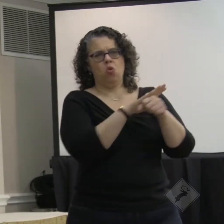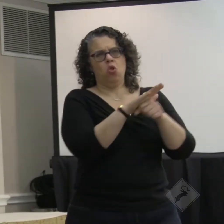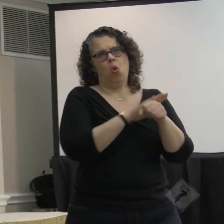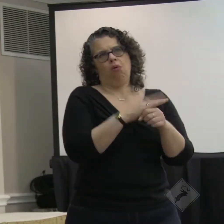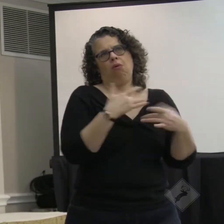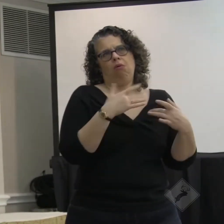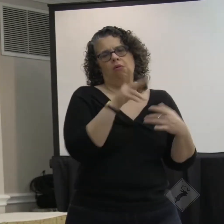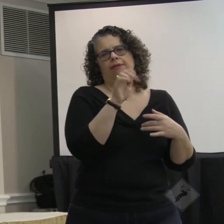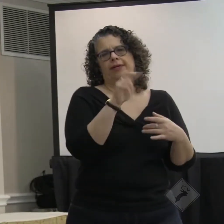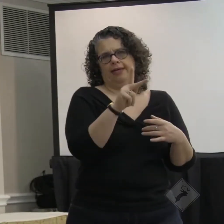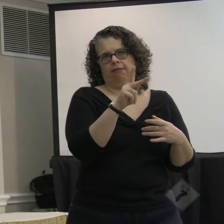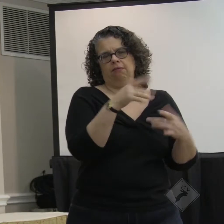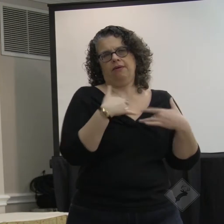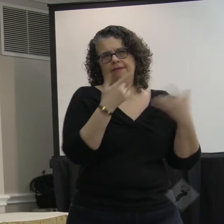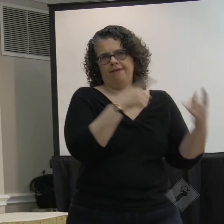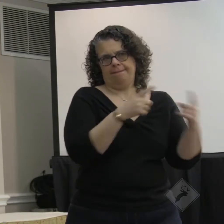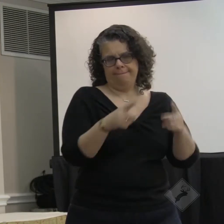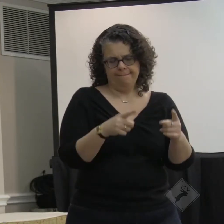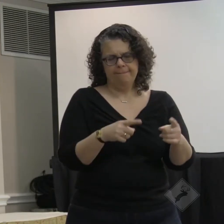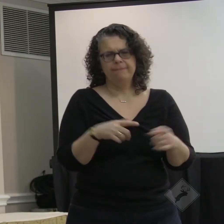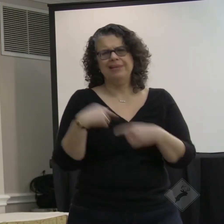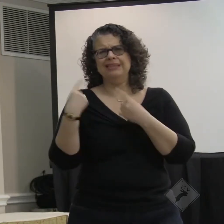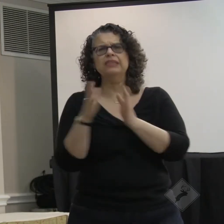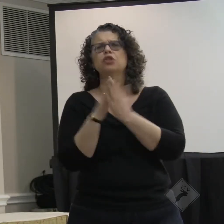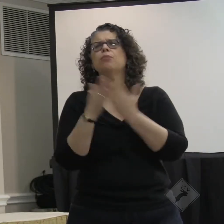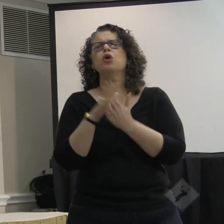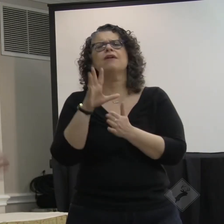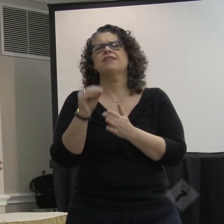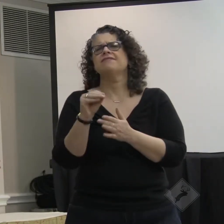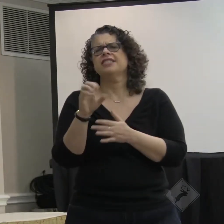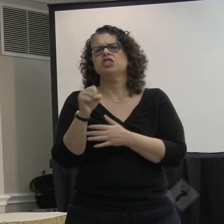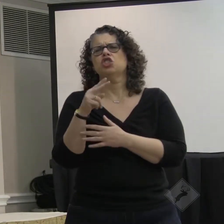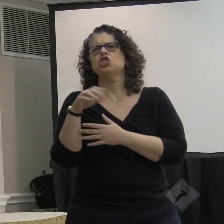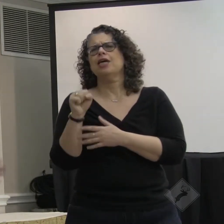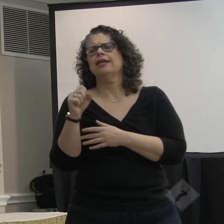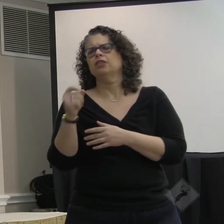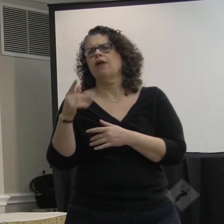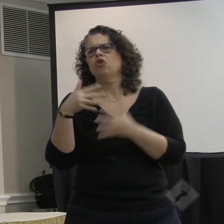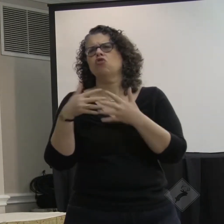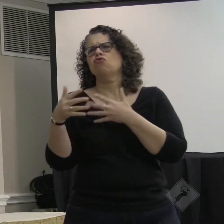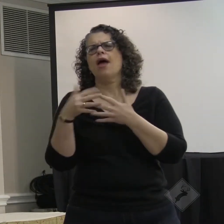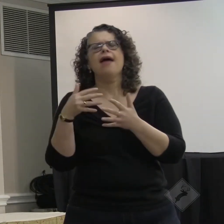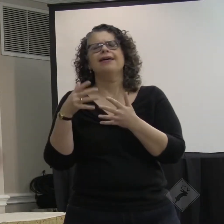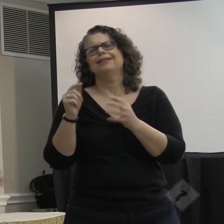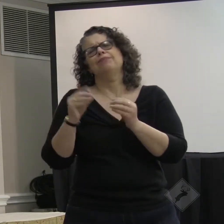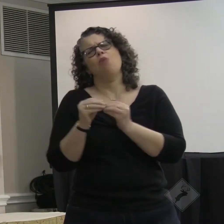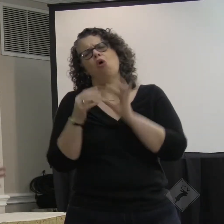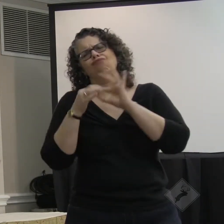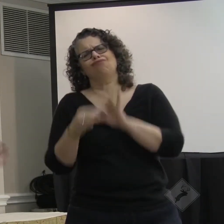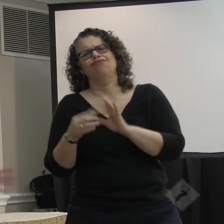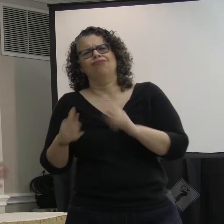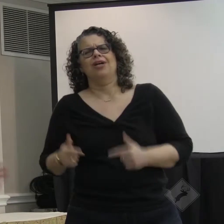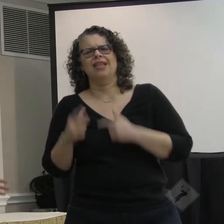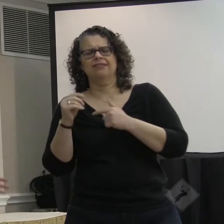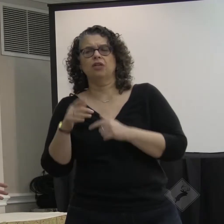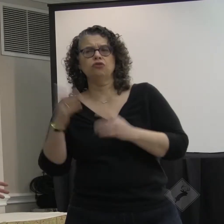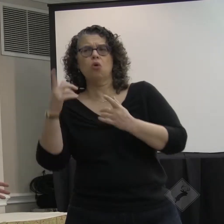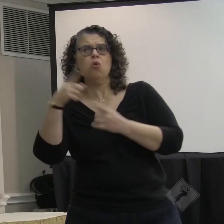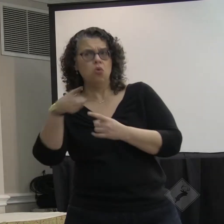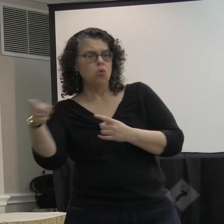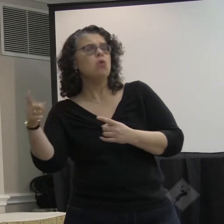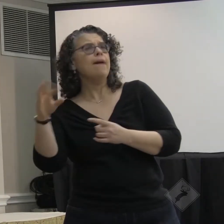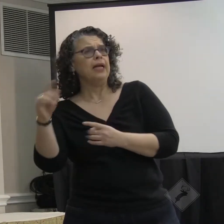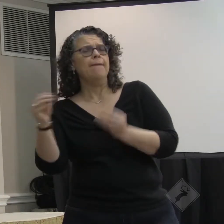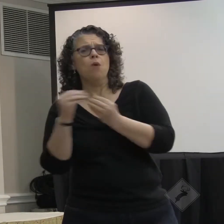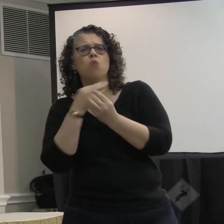event. But since 50 Shades of Grey, it's become predominantly lifestyle. So they really do want to dive more